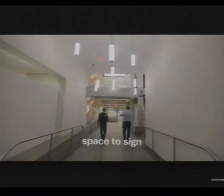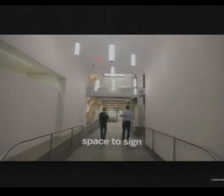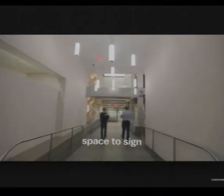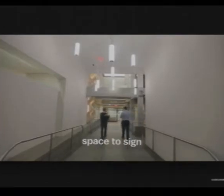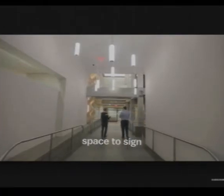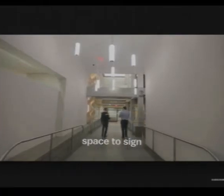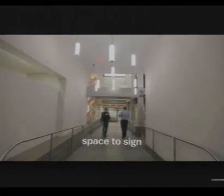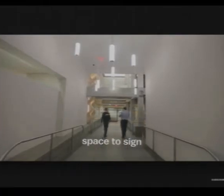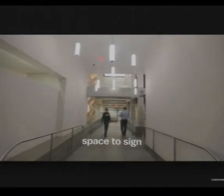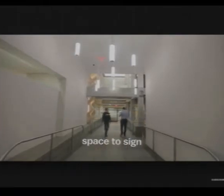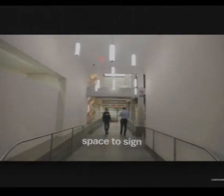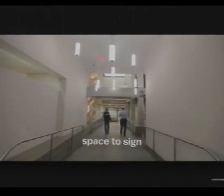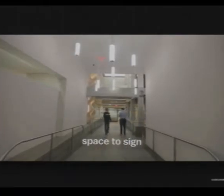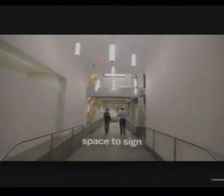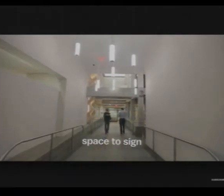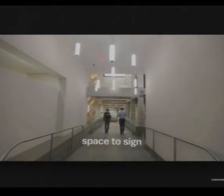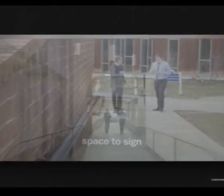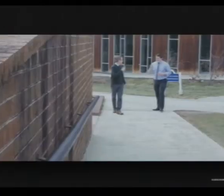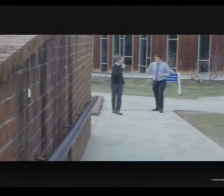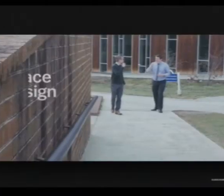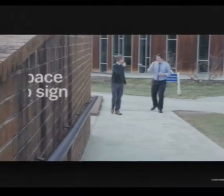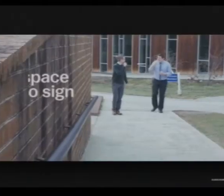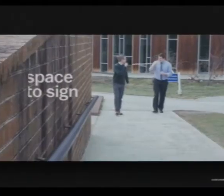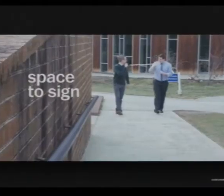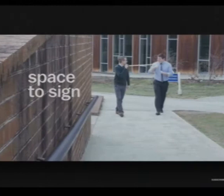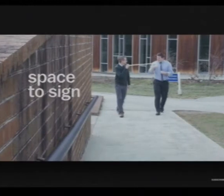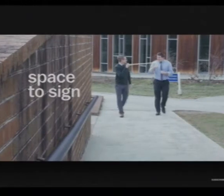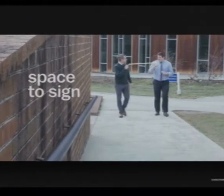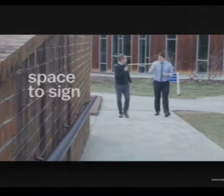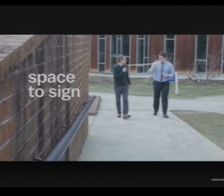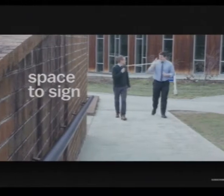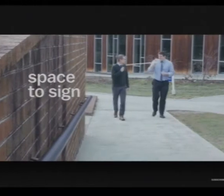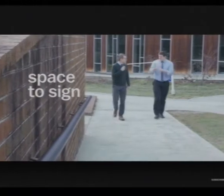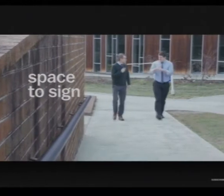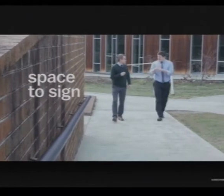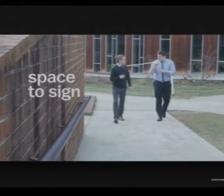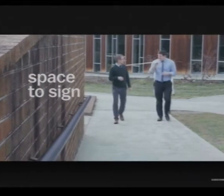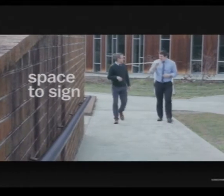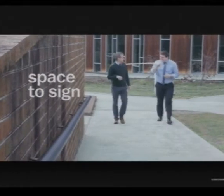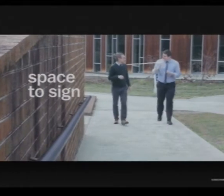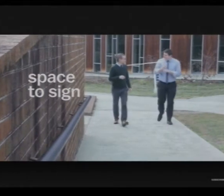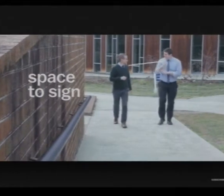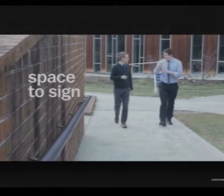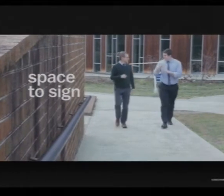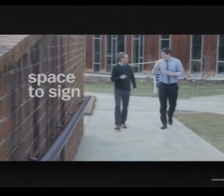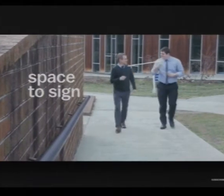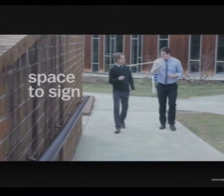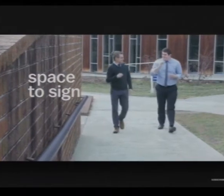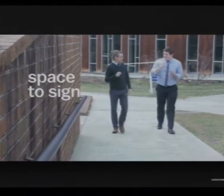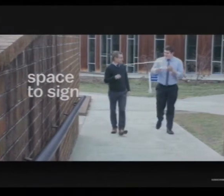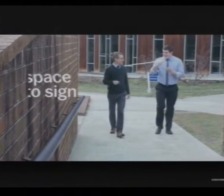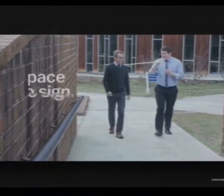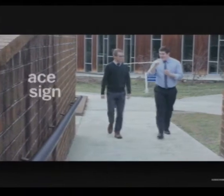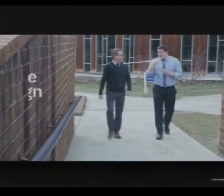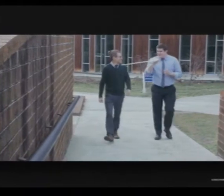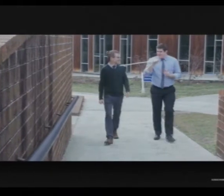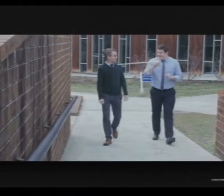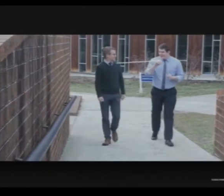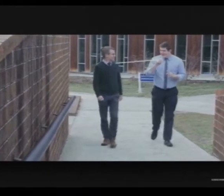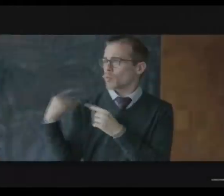we can observe the whole body in its signing. Hearing people, though, could disregard that kind of a distance requirement. They can be just next